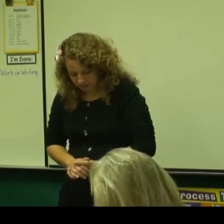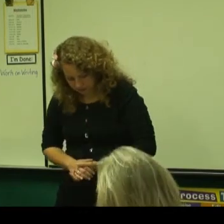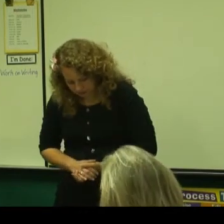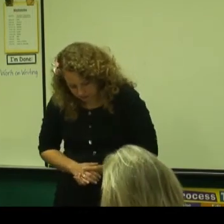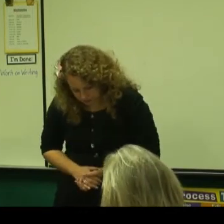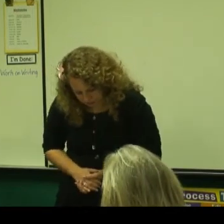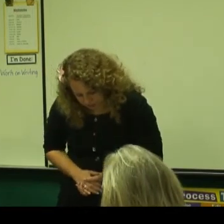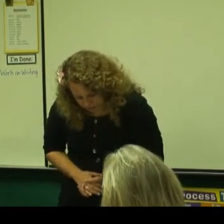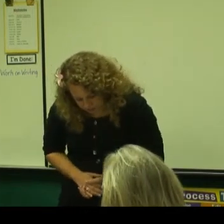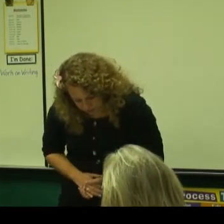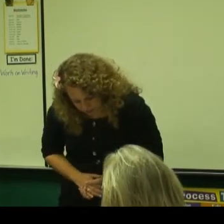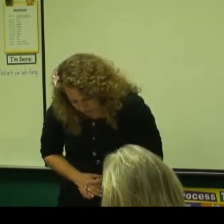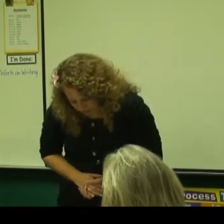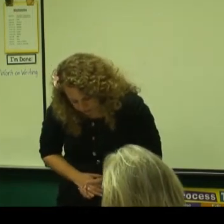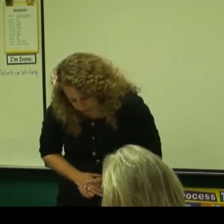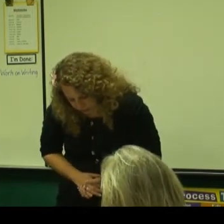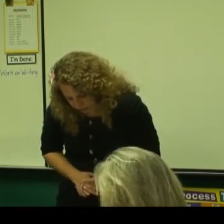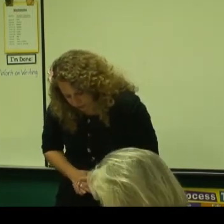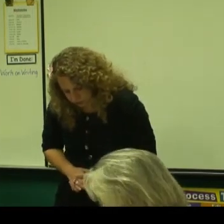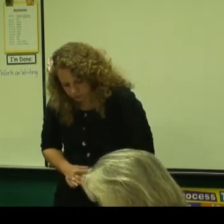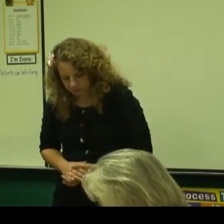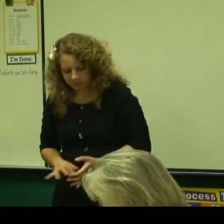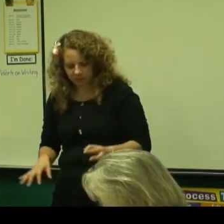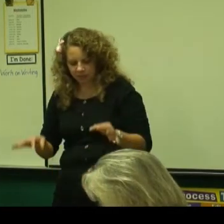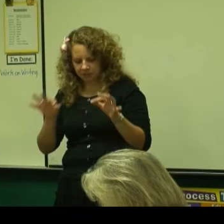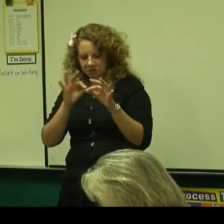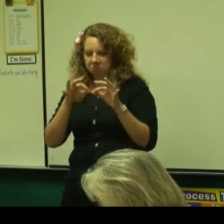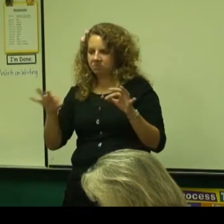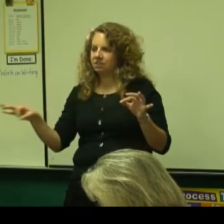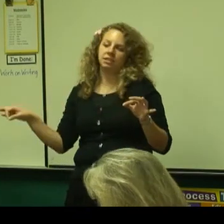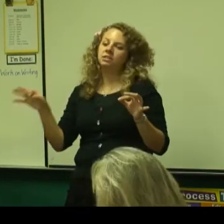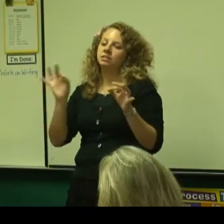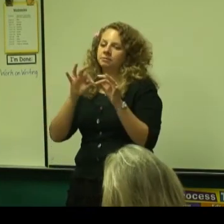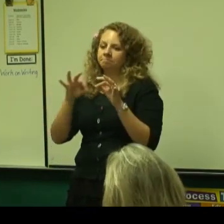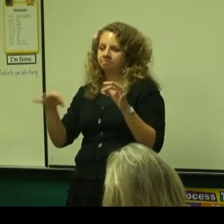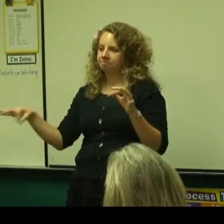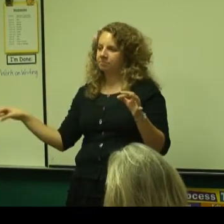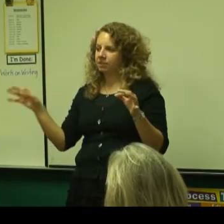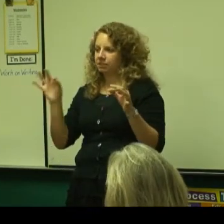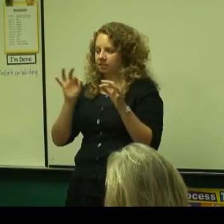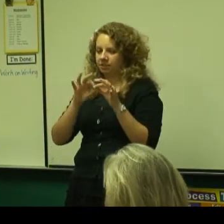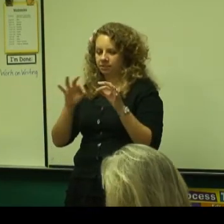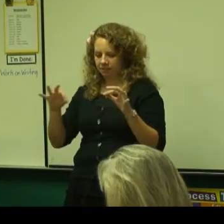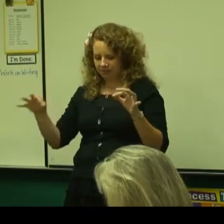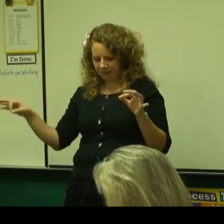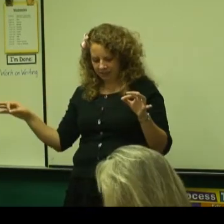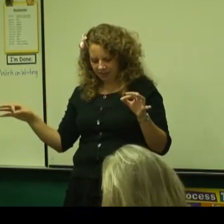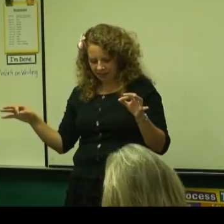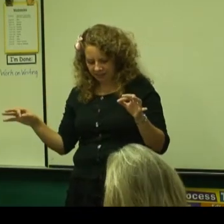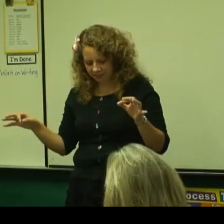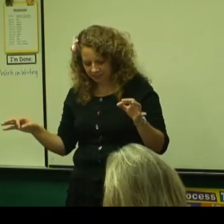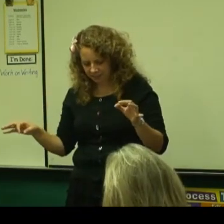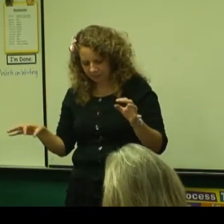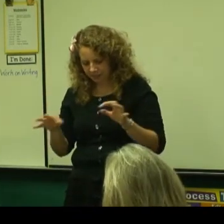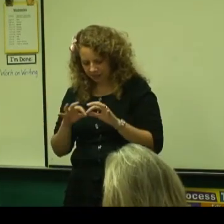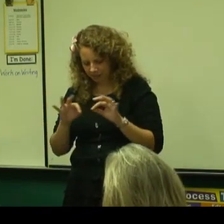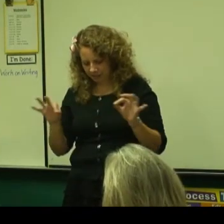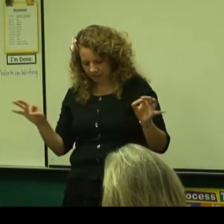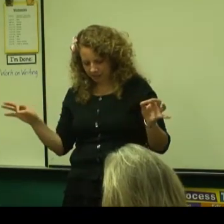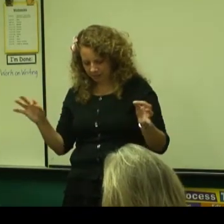Sentence. That's not for language, that would just be for sentence. Sentence. I think they make it kind of like they're